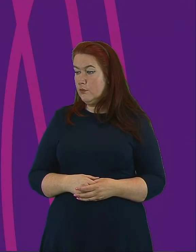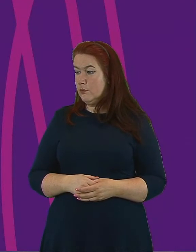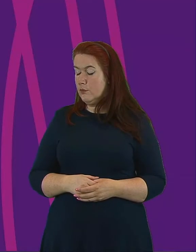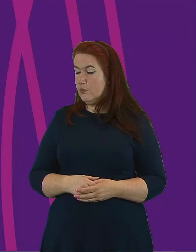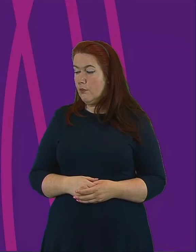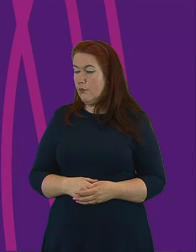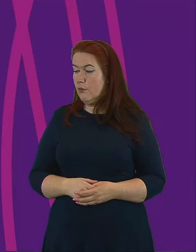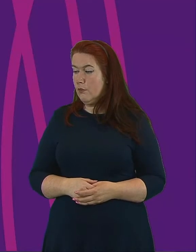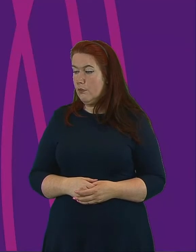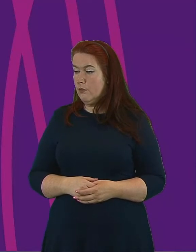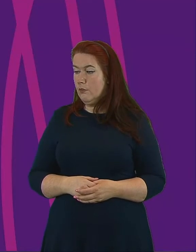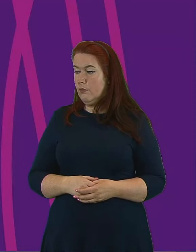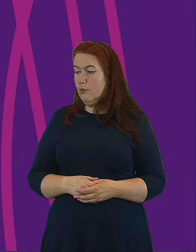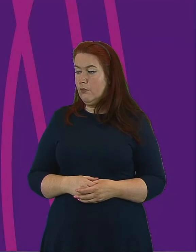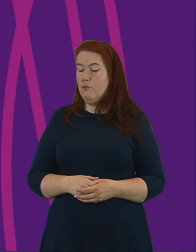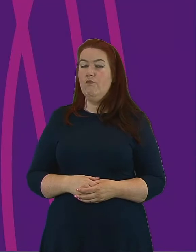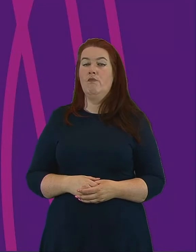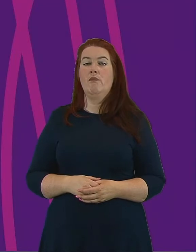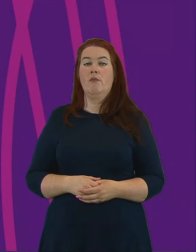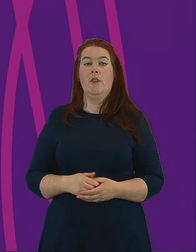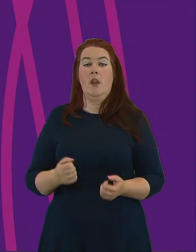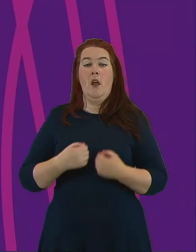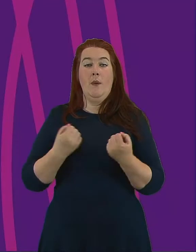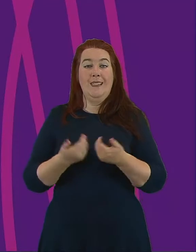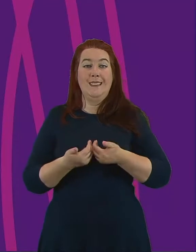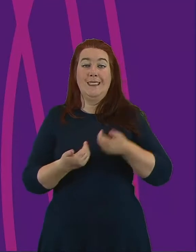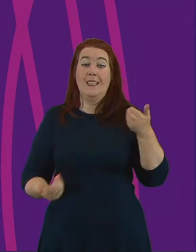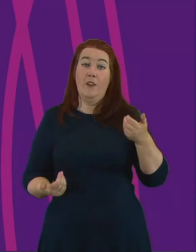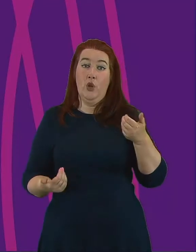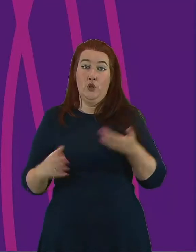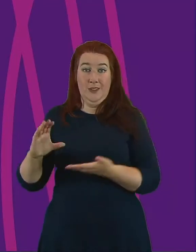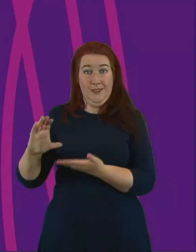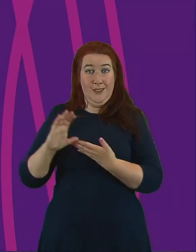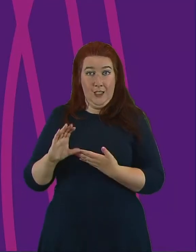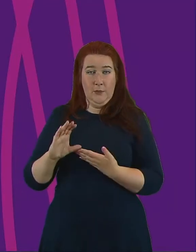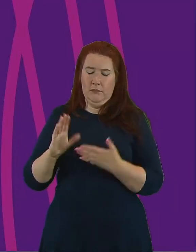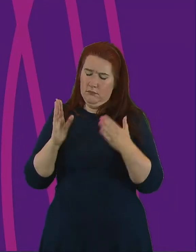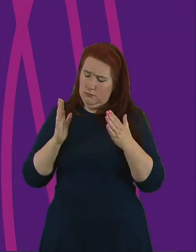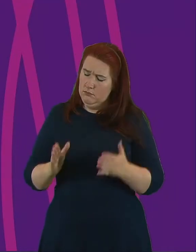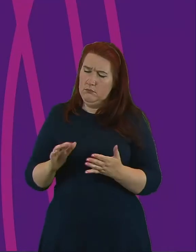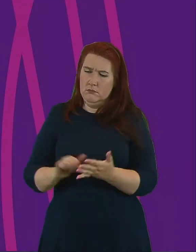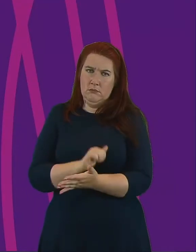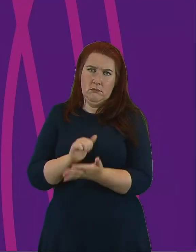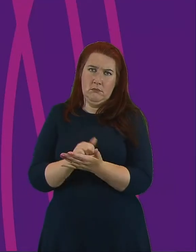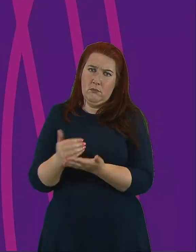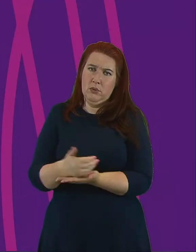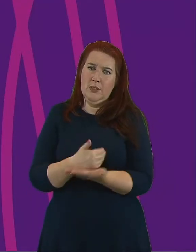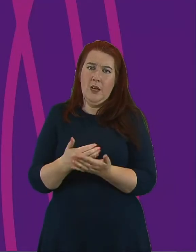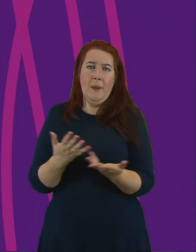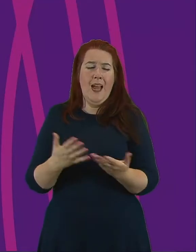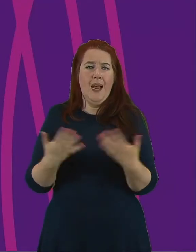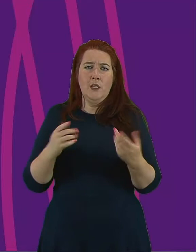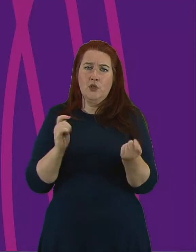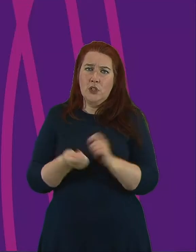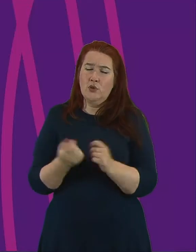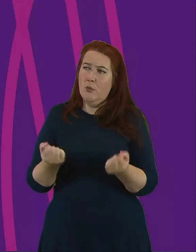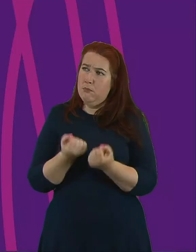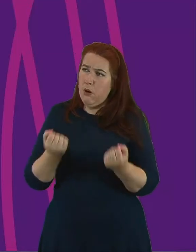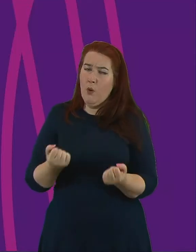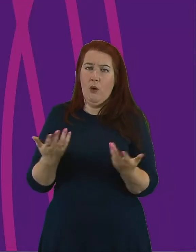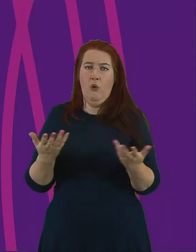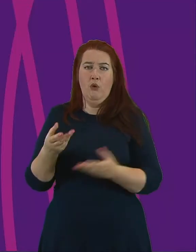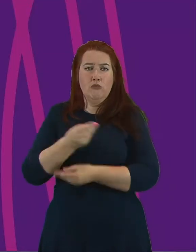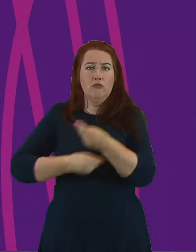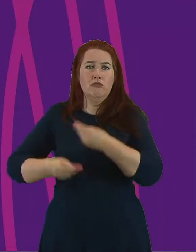devolution settlement must be protected, but any change to powers or trading relationships